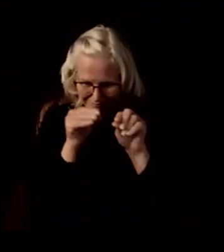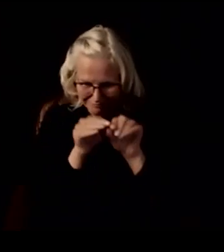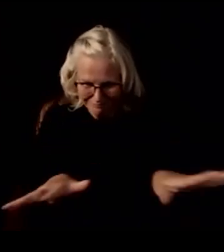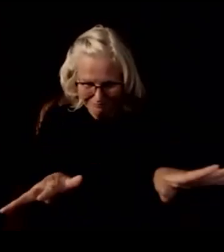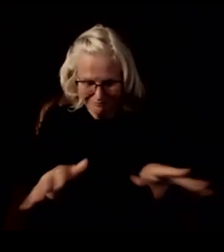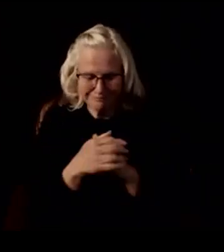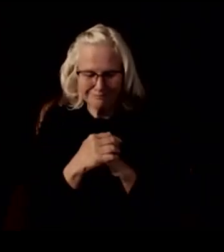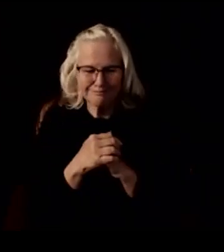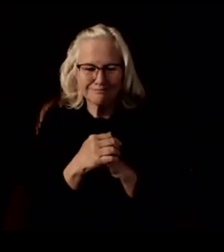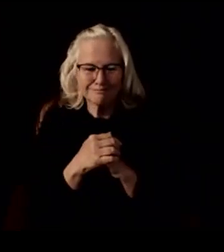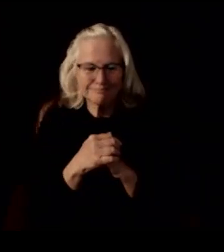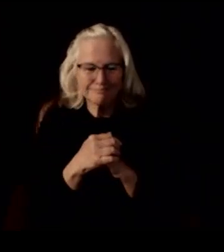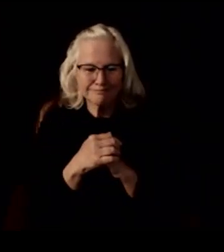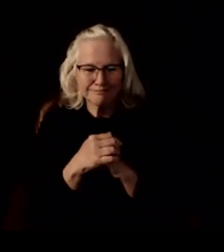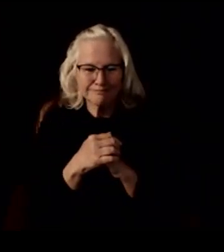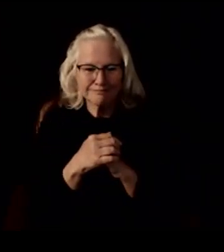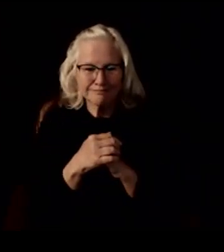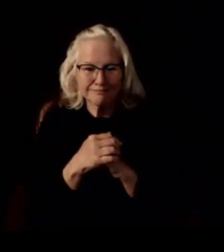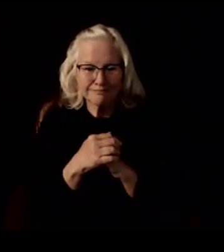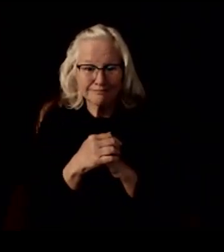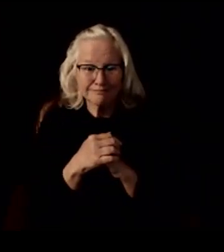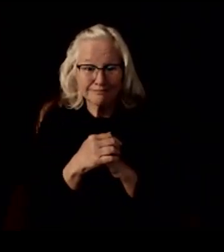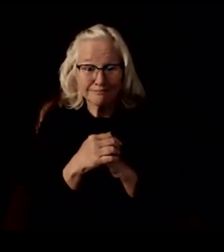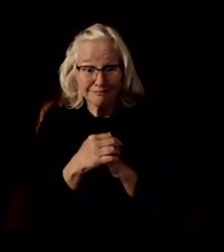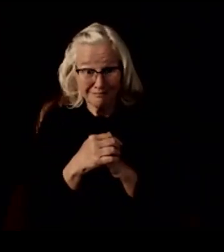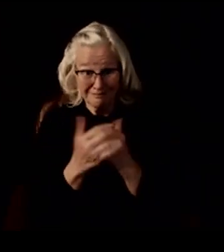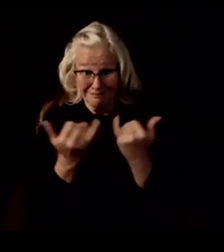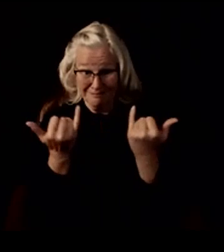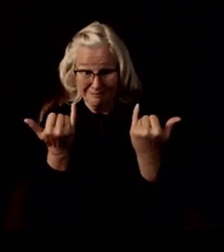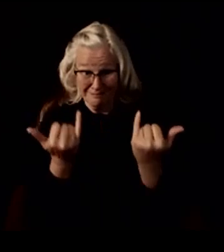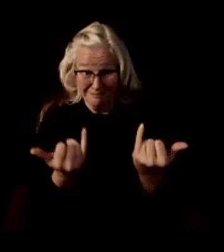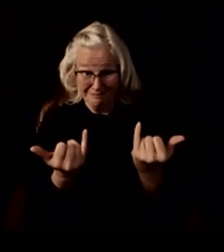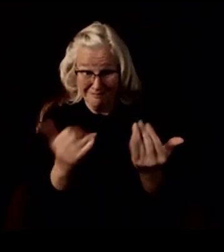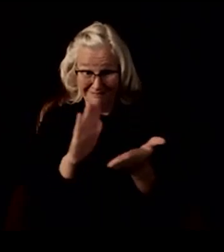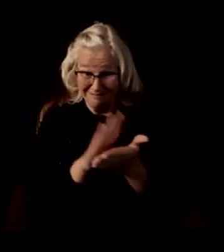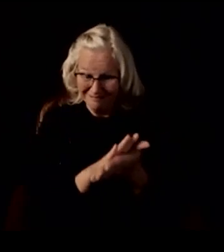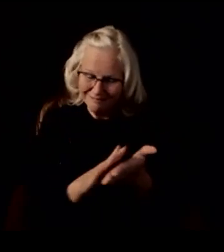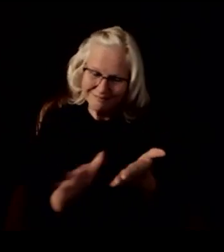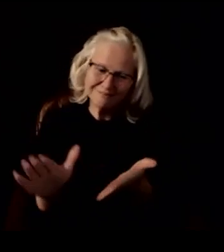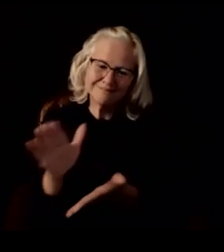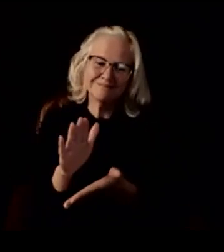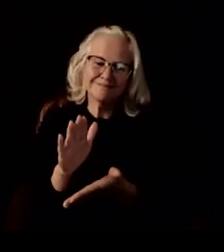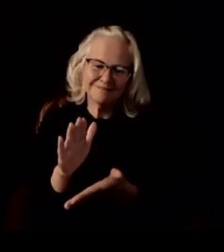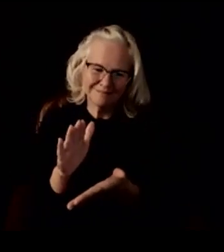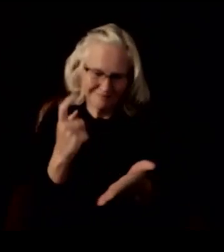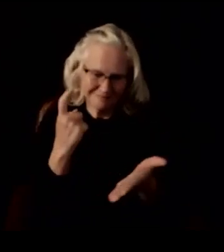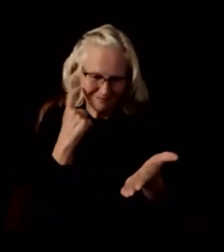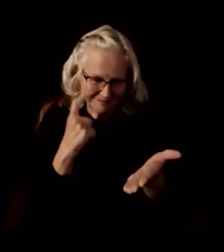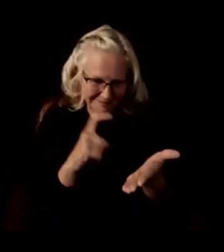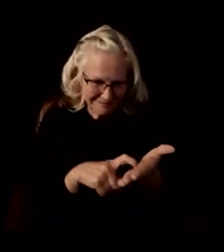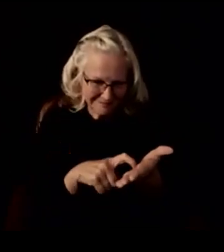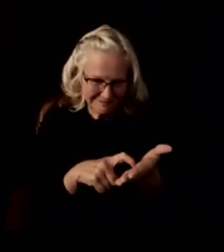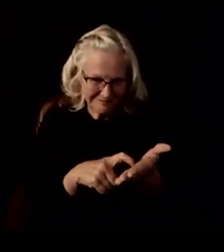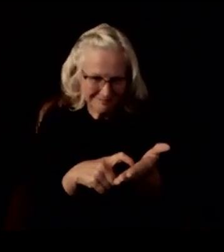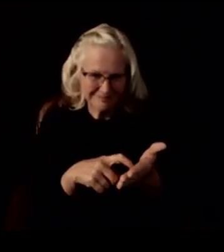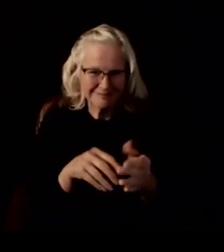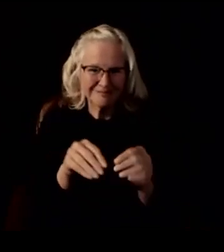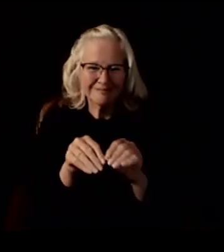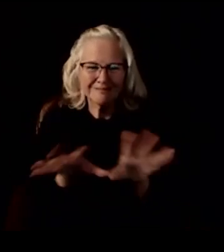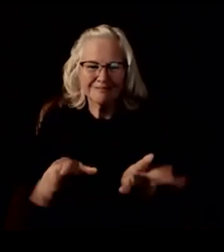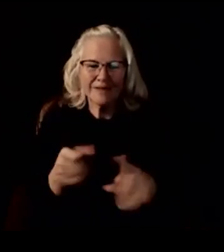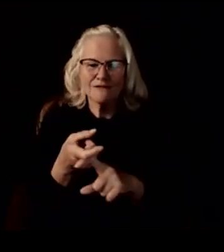what I said about institutions of higher ed, although, as I acknowledged, most of that transmission has been social rather